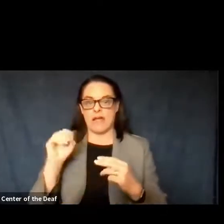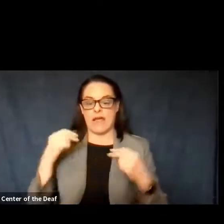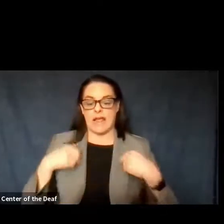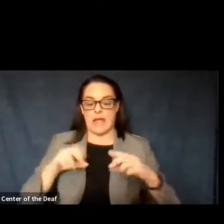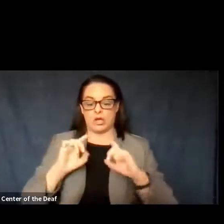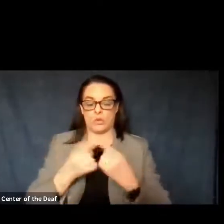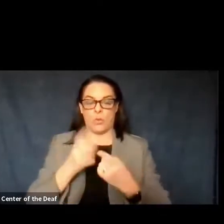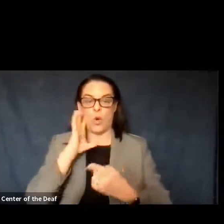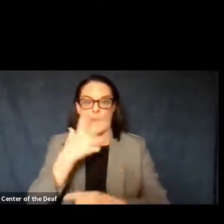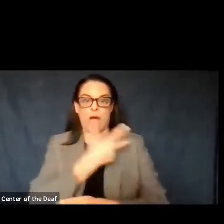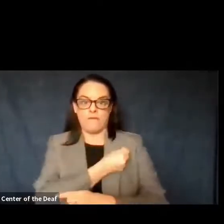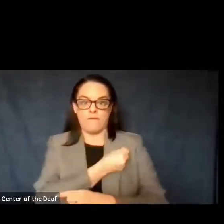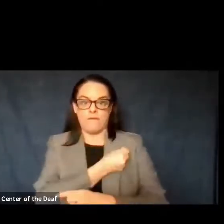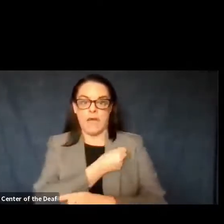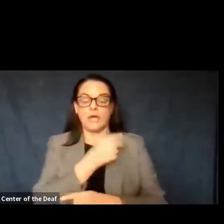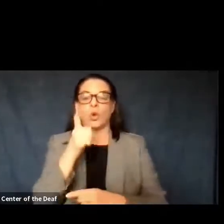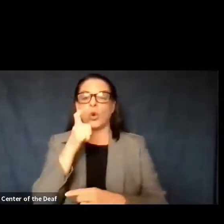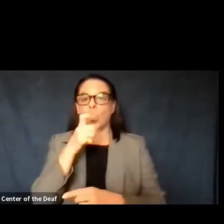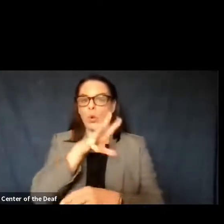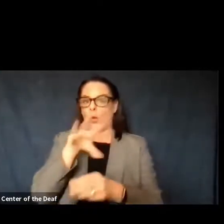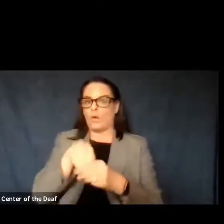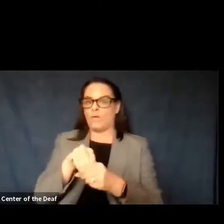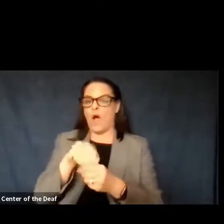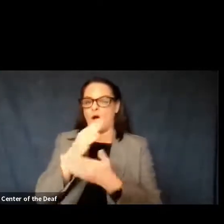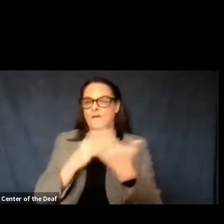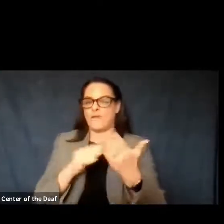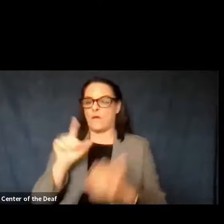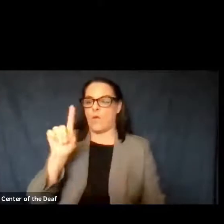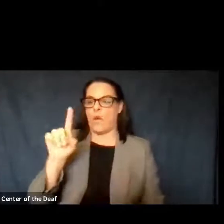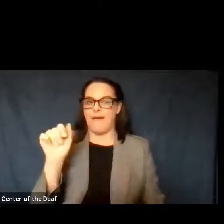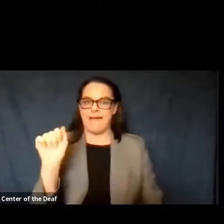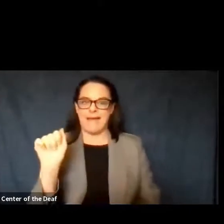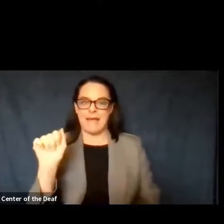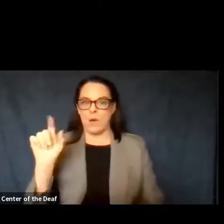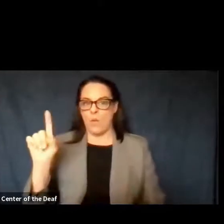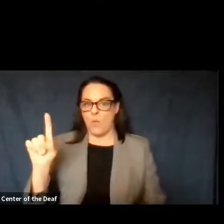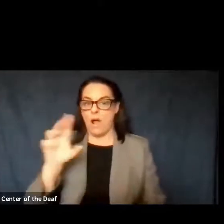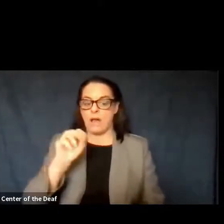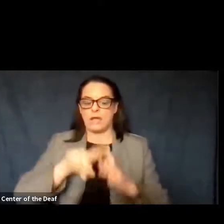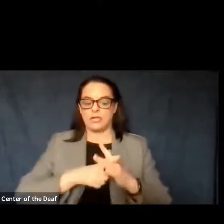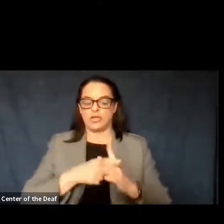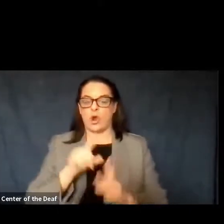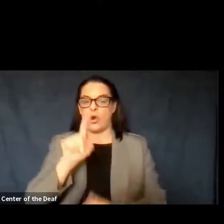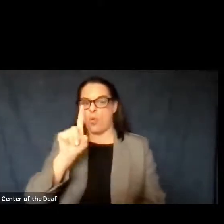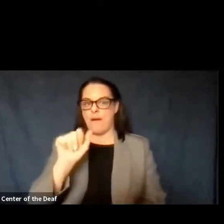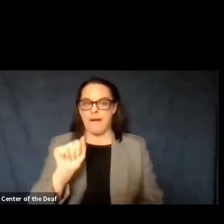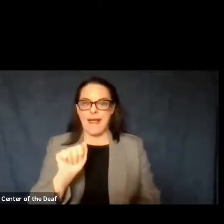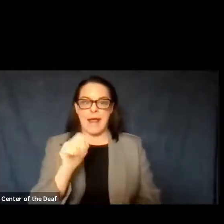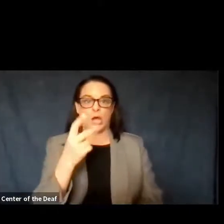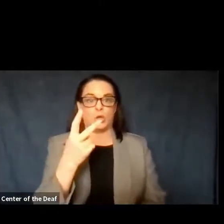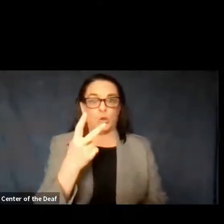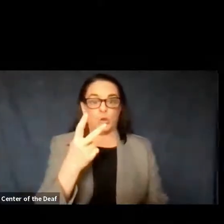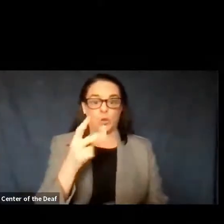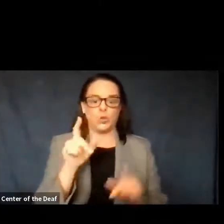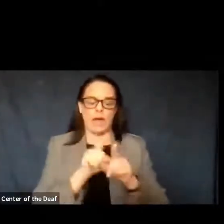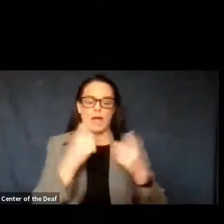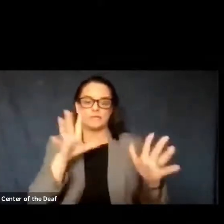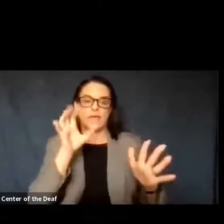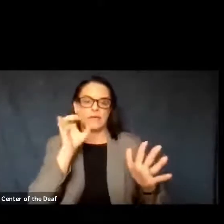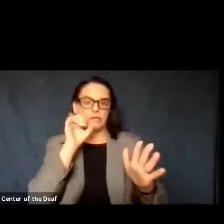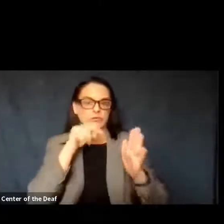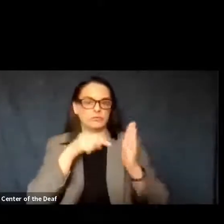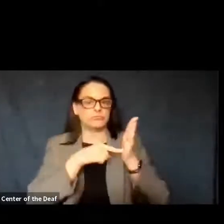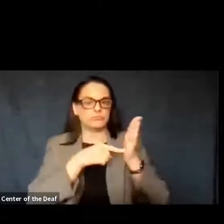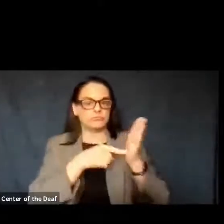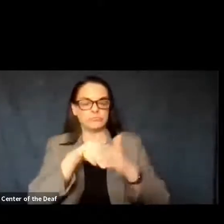1A1, and we're starting into phase 1A2 as identified in the statewide plan. Additionally, we will